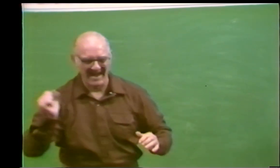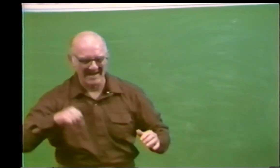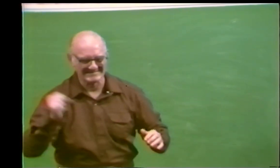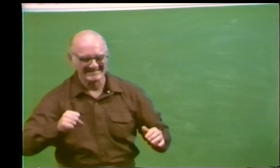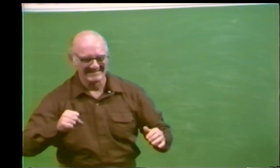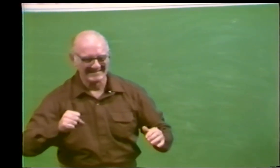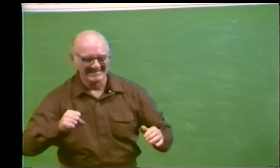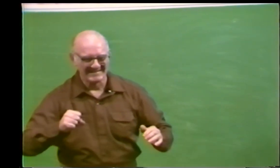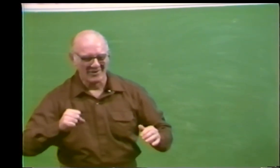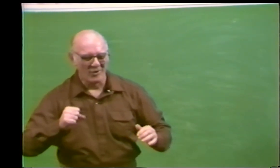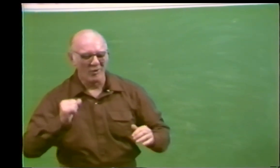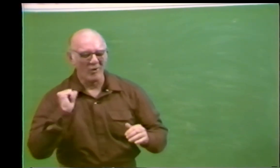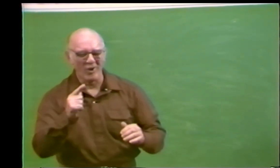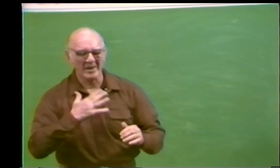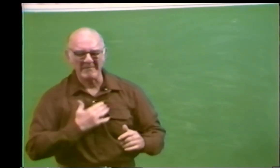Yes, all